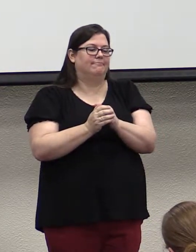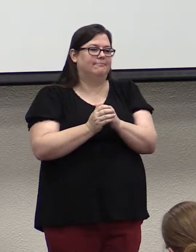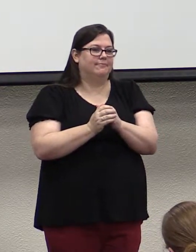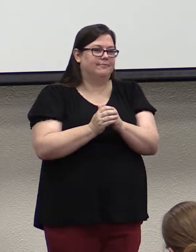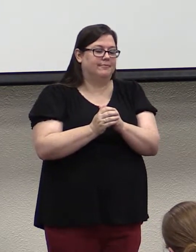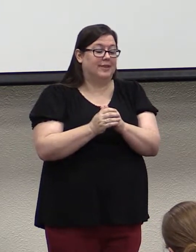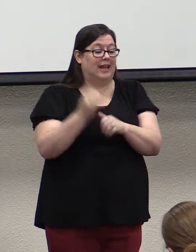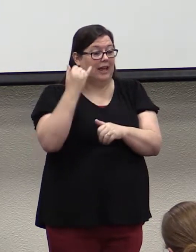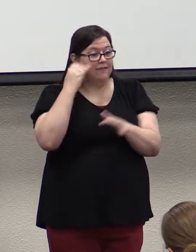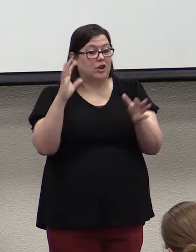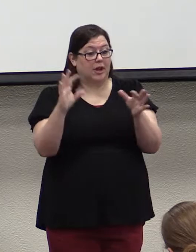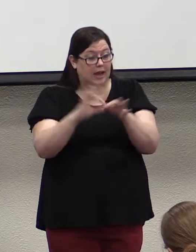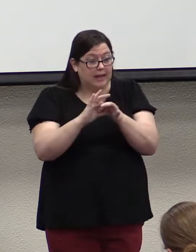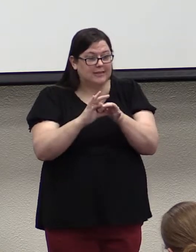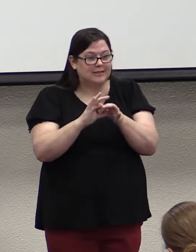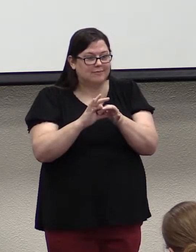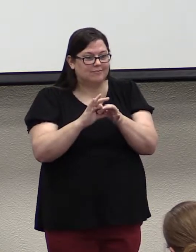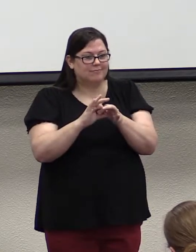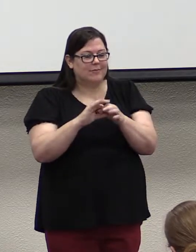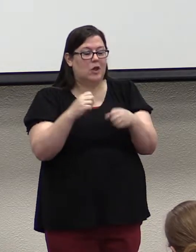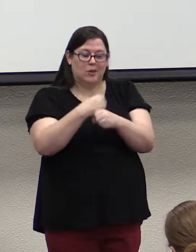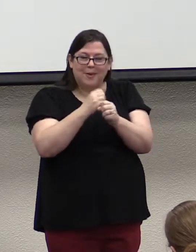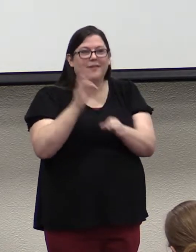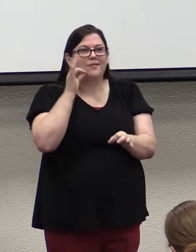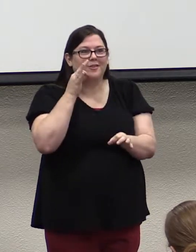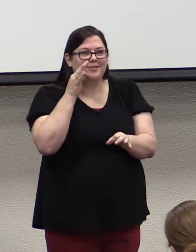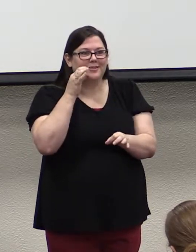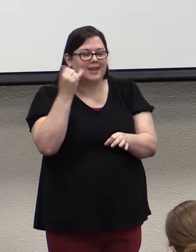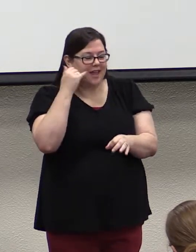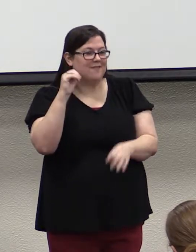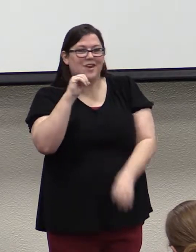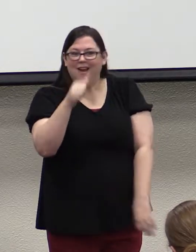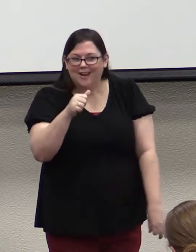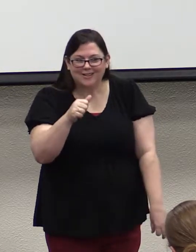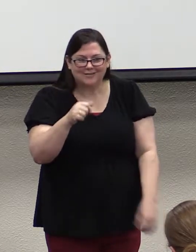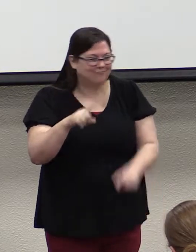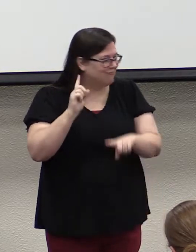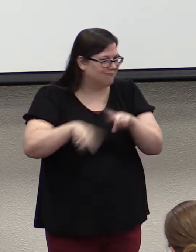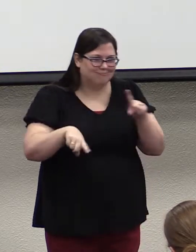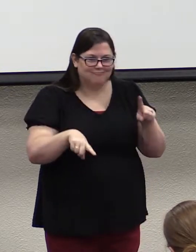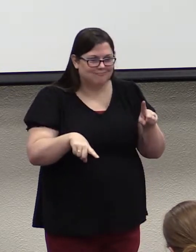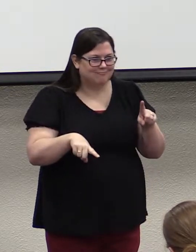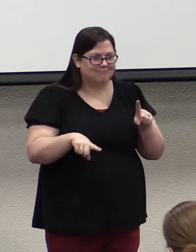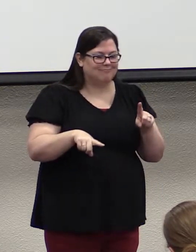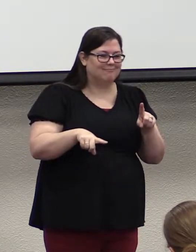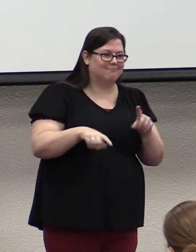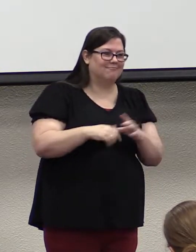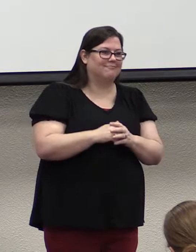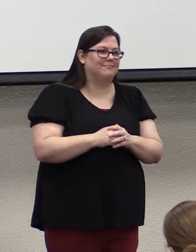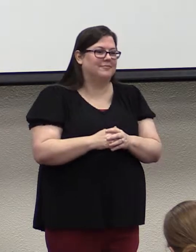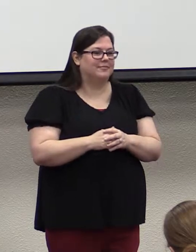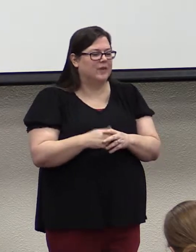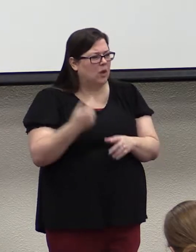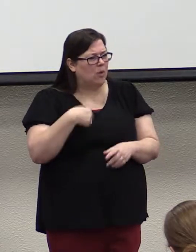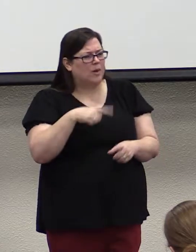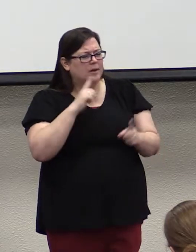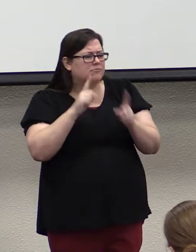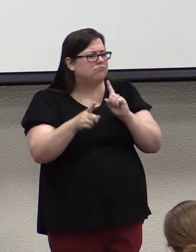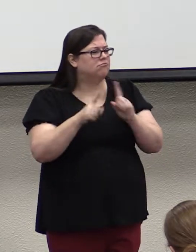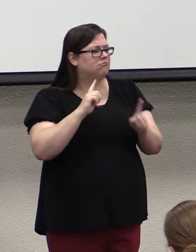If you're connected, you bear fruit. If you're not connected, you don't. You can't. We talk